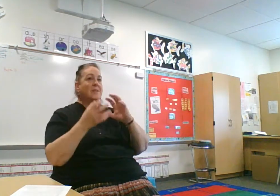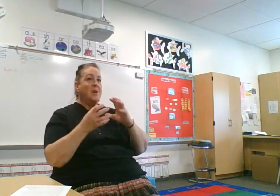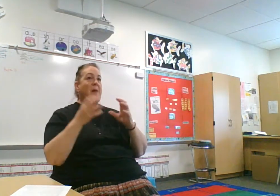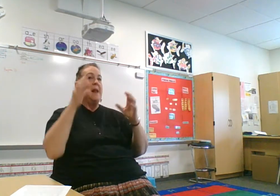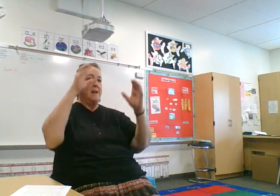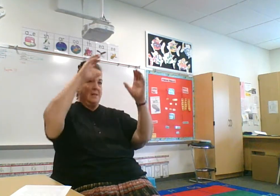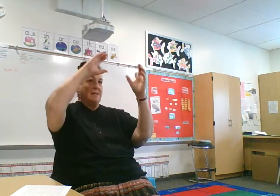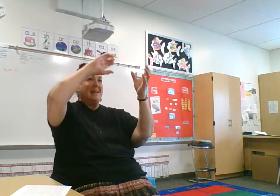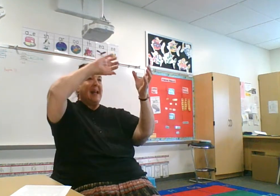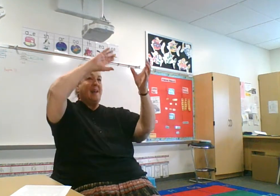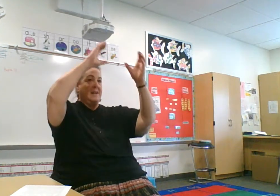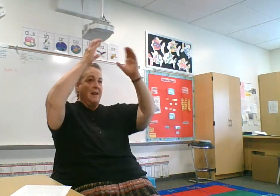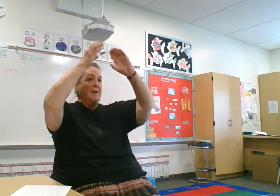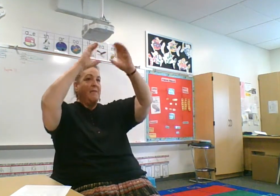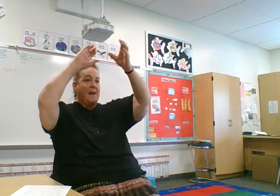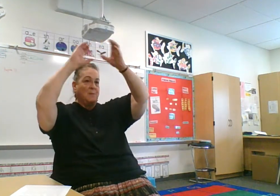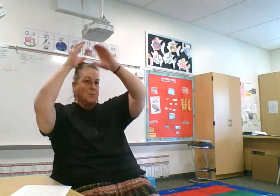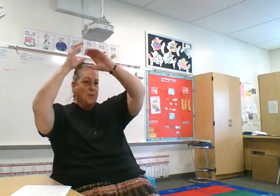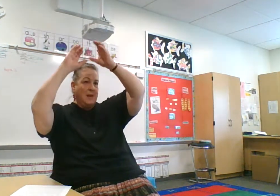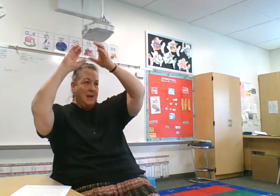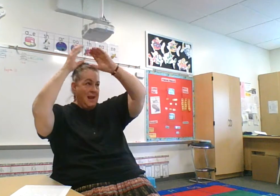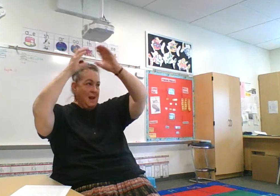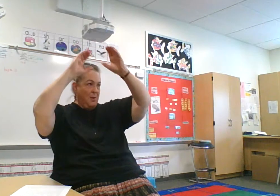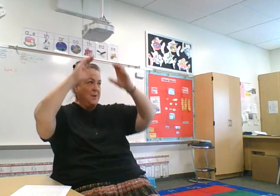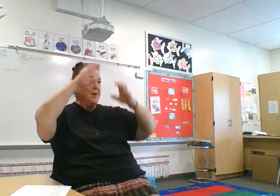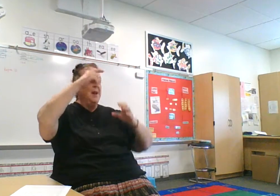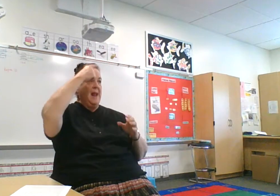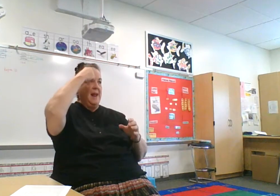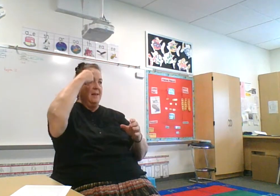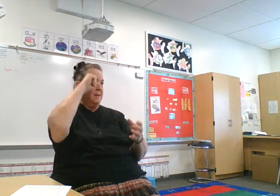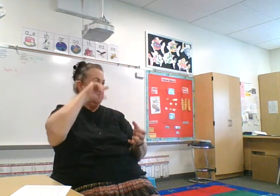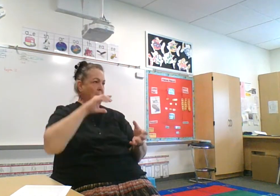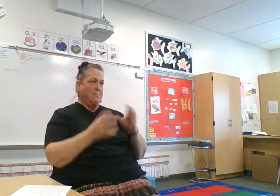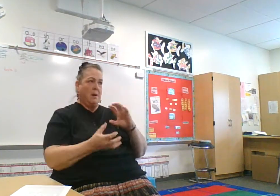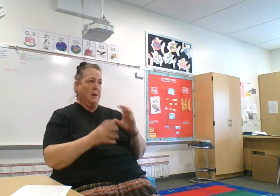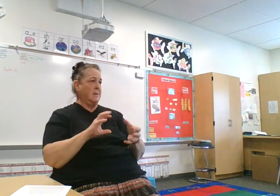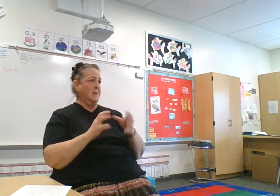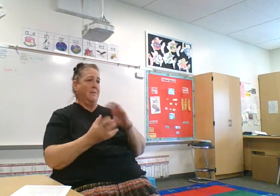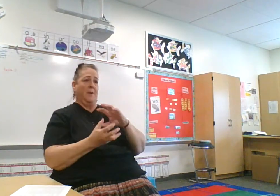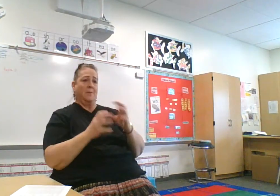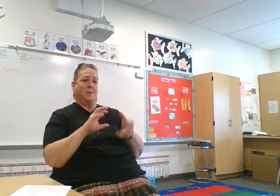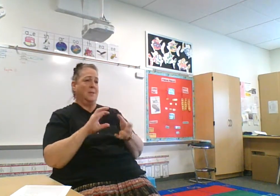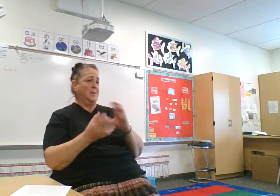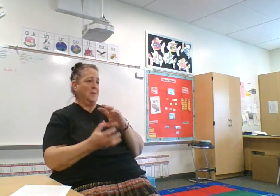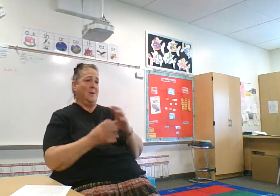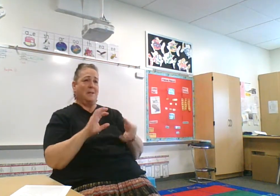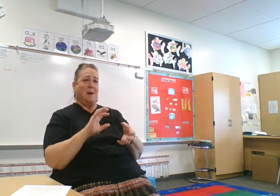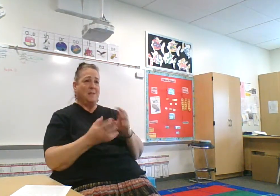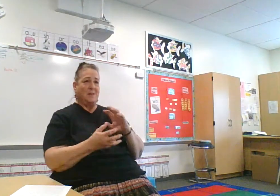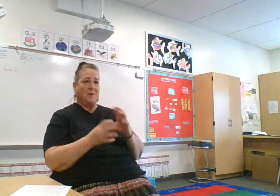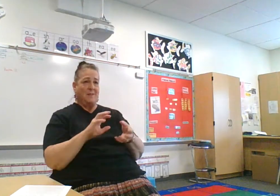that clarifies between cloud and my brain is confused. It's just all topsy-turvy.